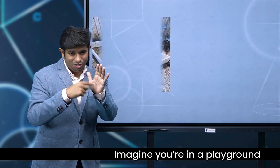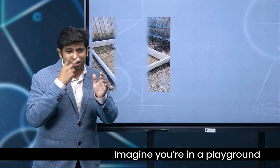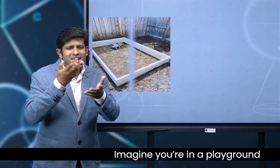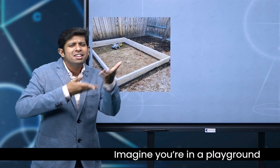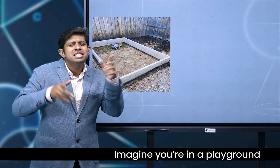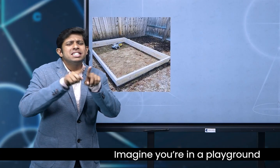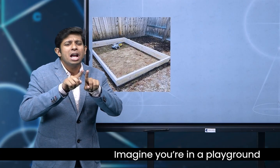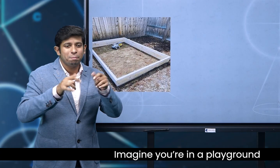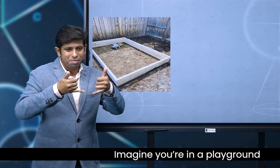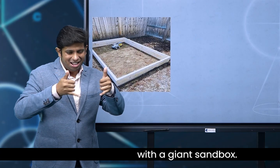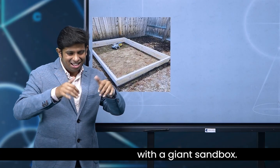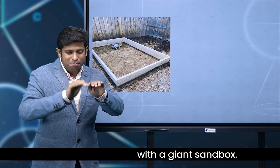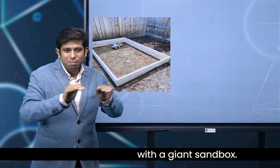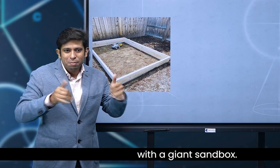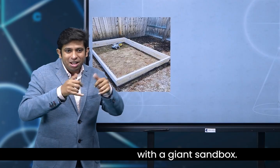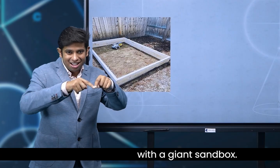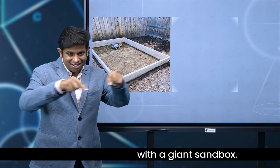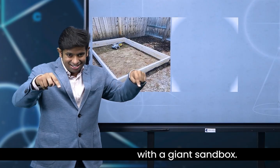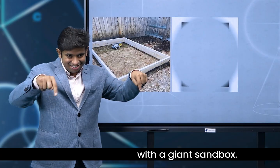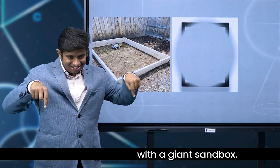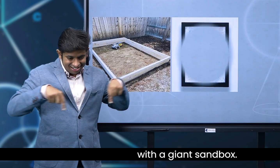Imagine you're in a playground with a giant sandbox.